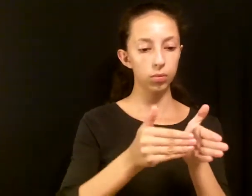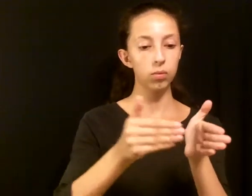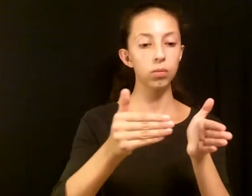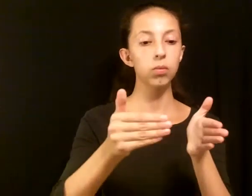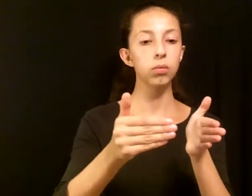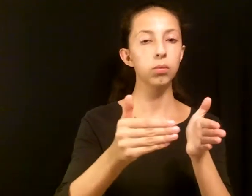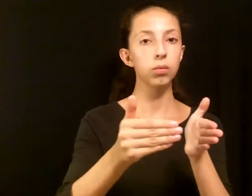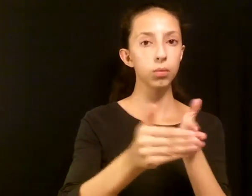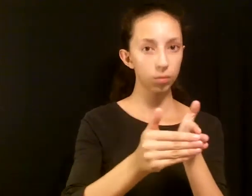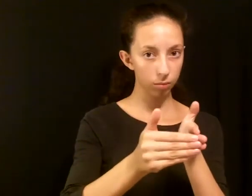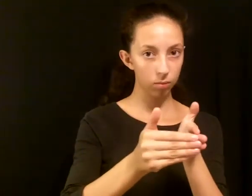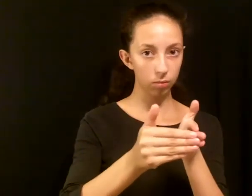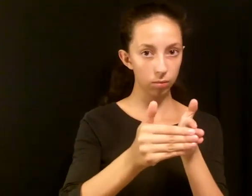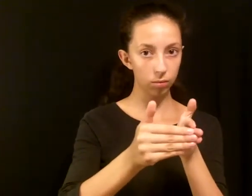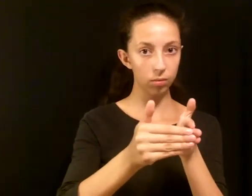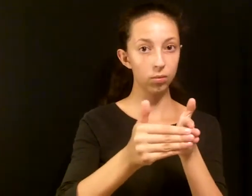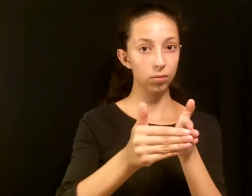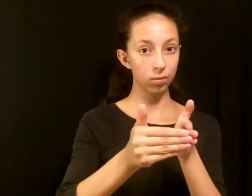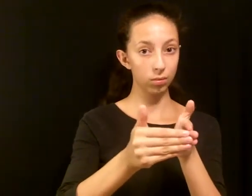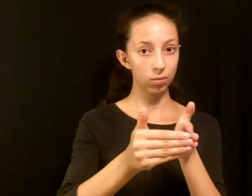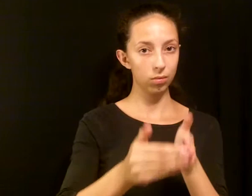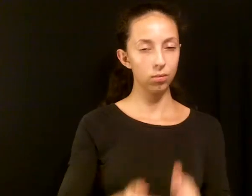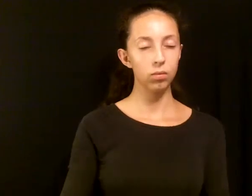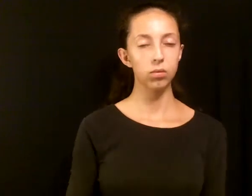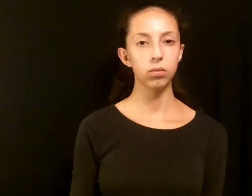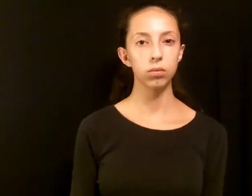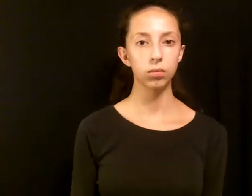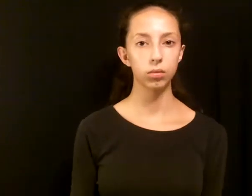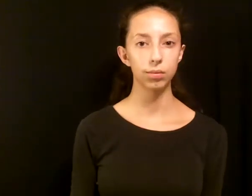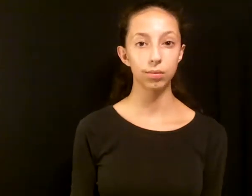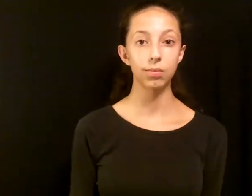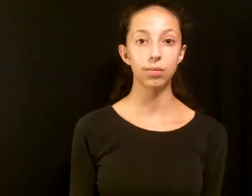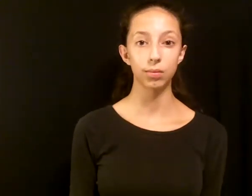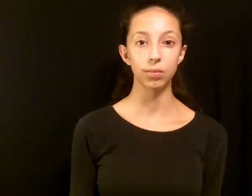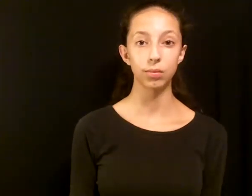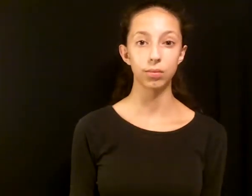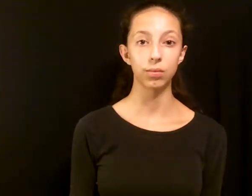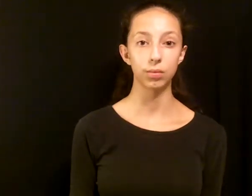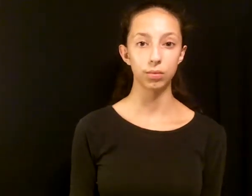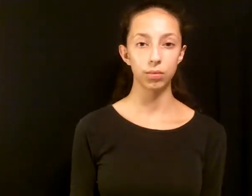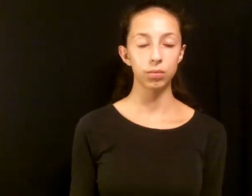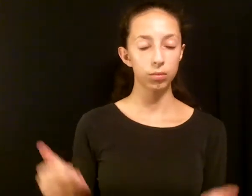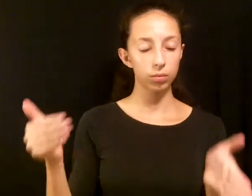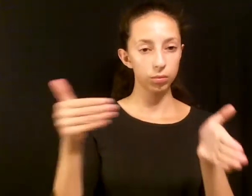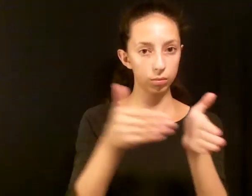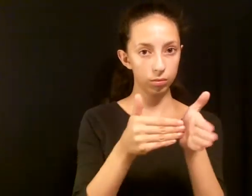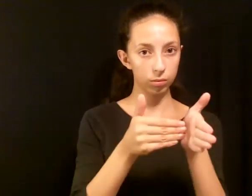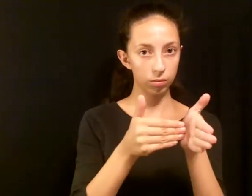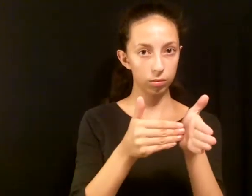you do billion. So in a sense, it's kind of cool because you can do 1,000,